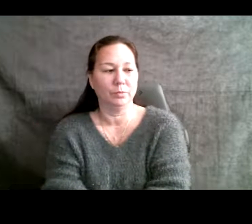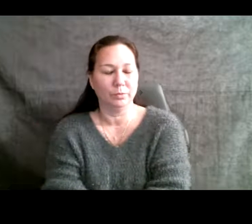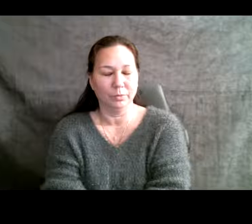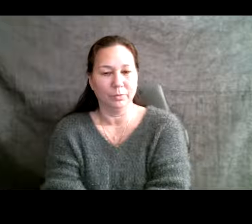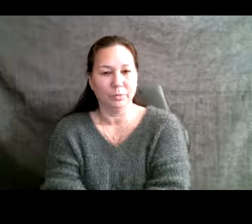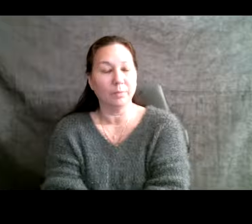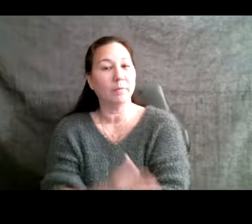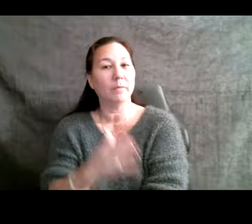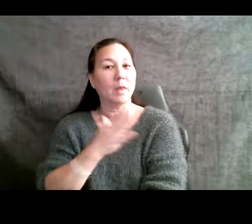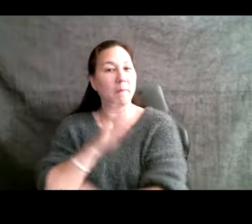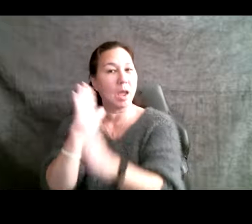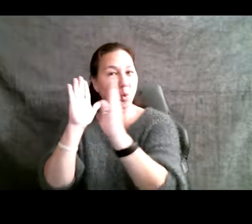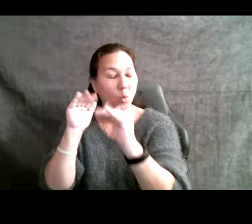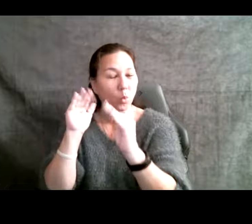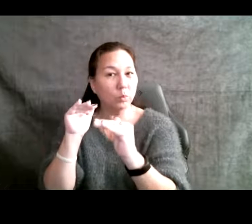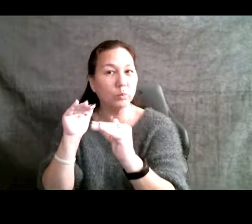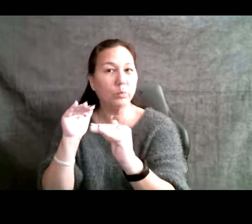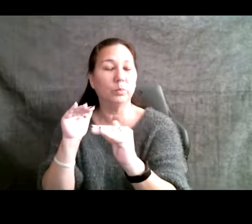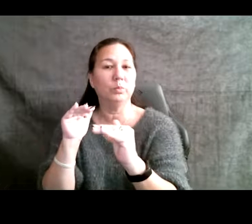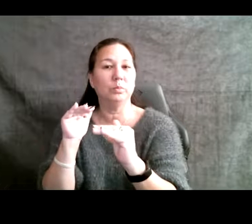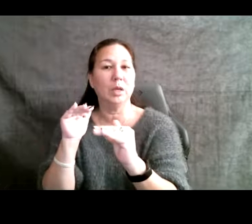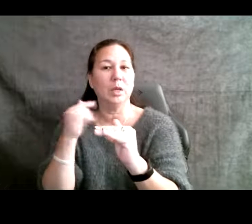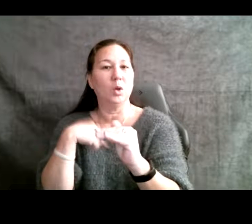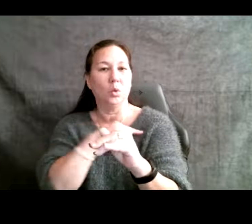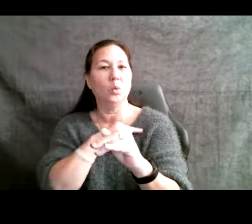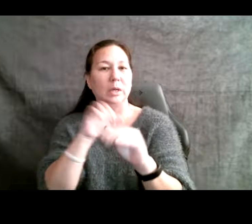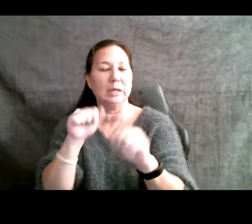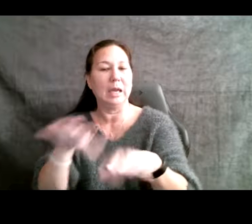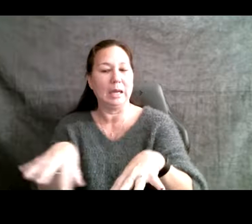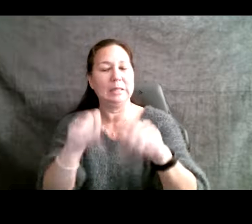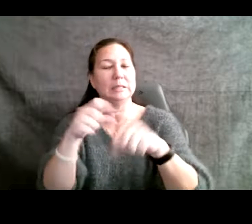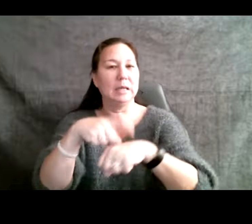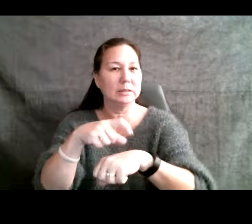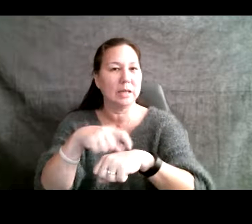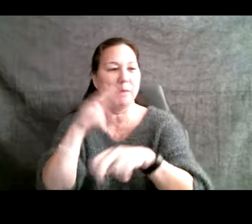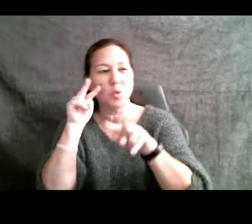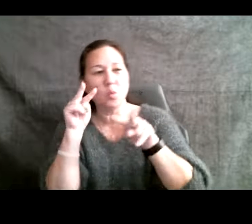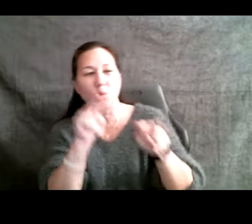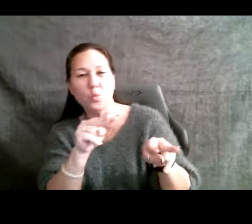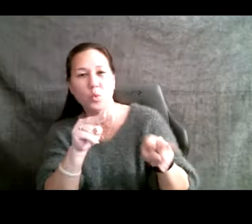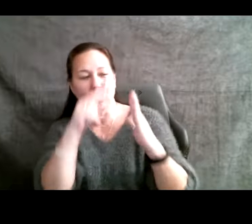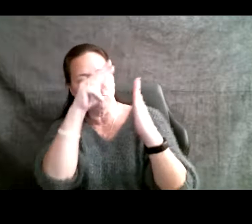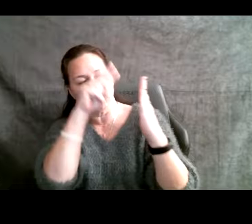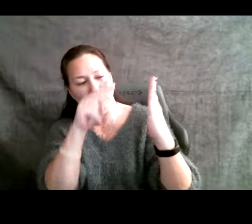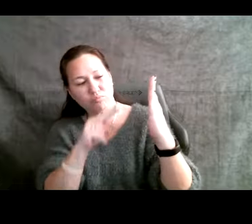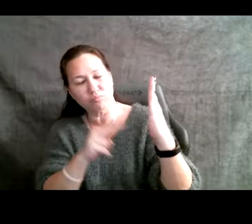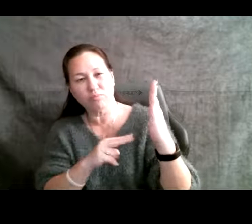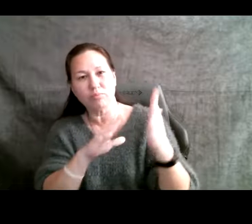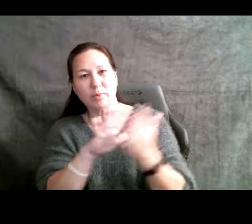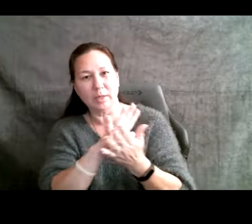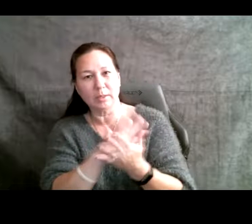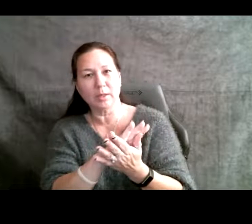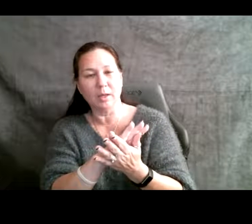My hope is that we can all take some time to look at this document and lay out time on